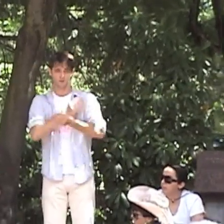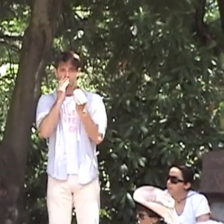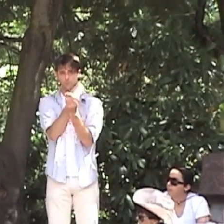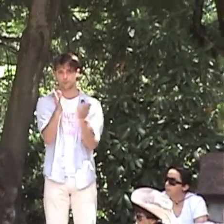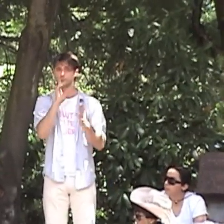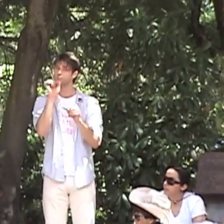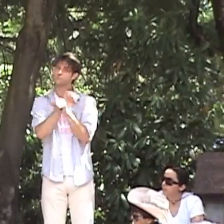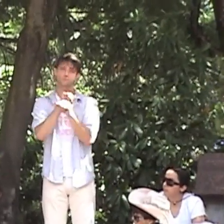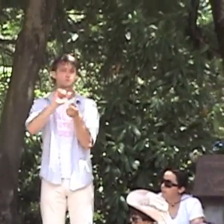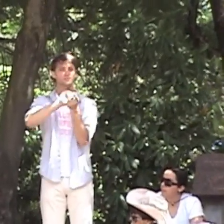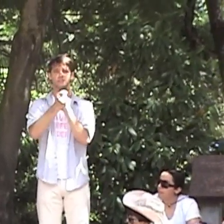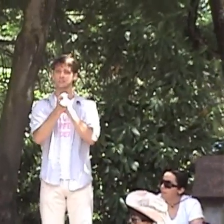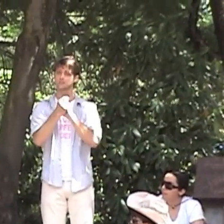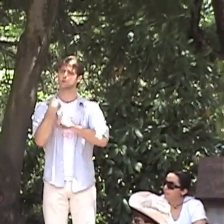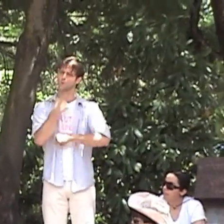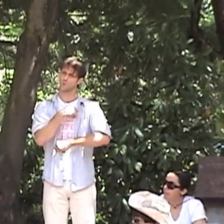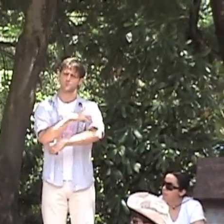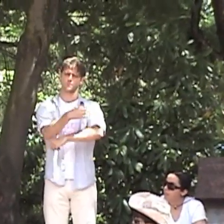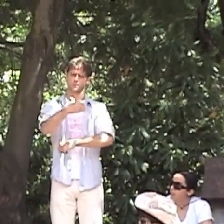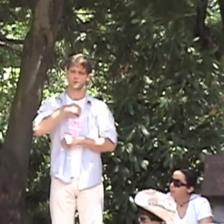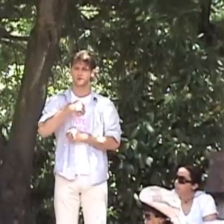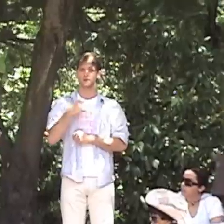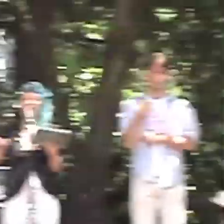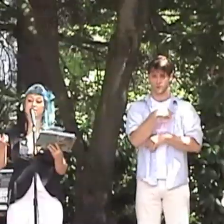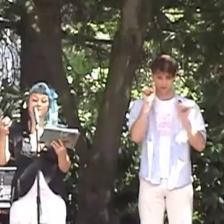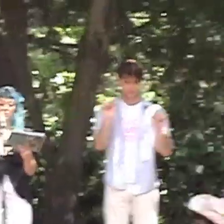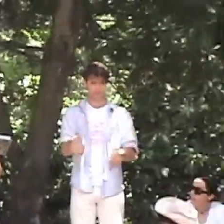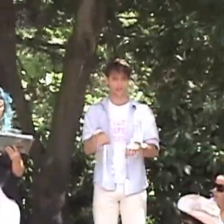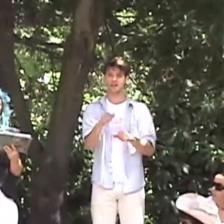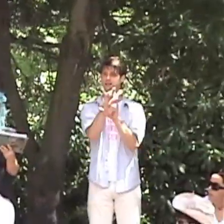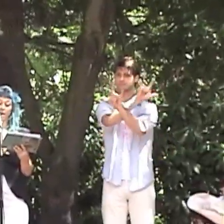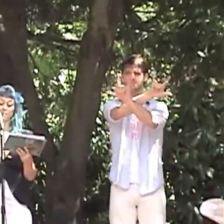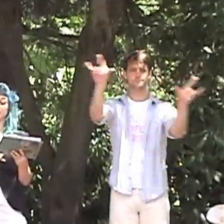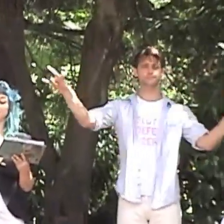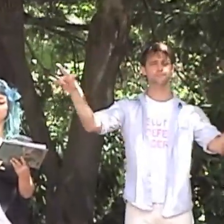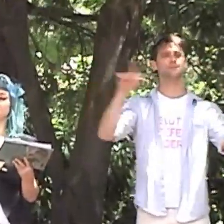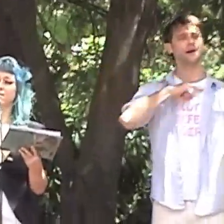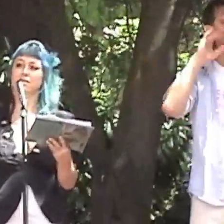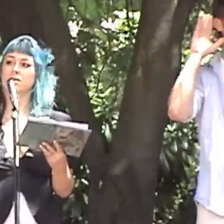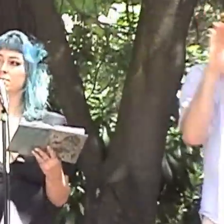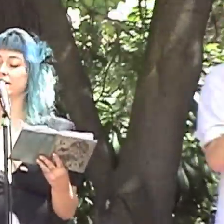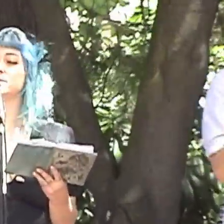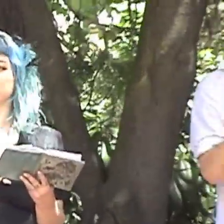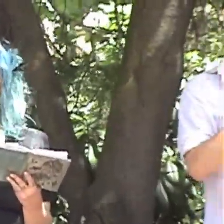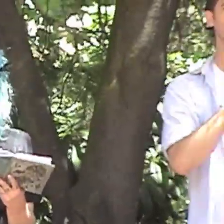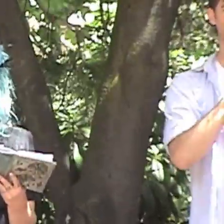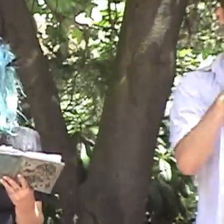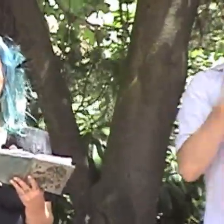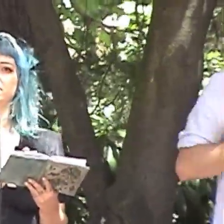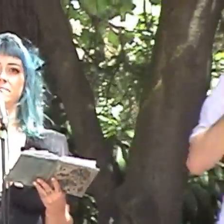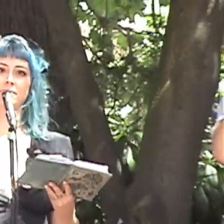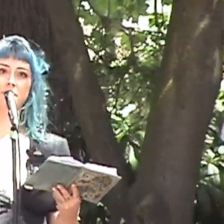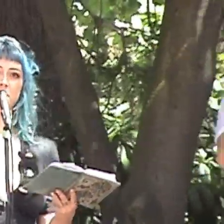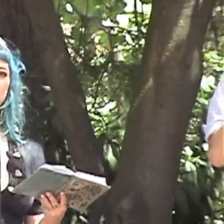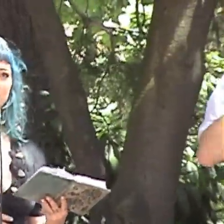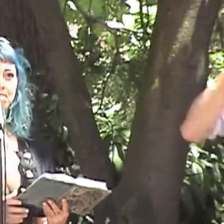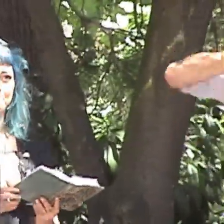change. We are powerful. We are capable. I love you all, and I believe. Please believe with